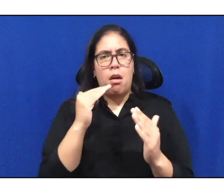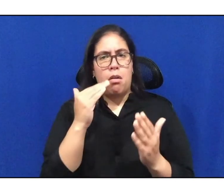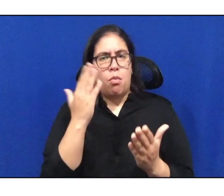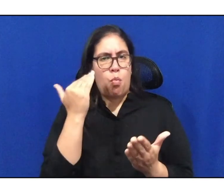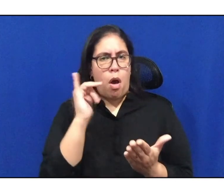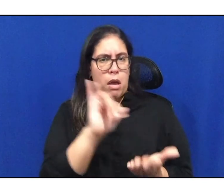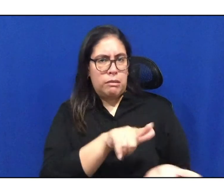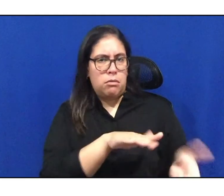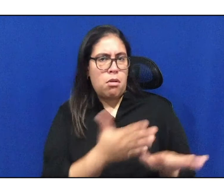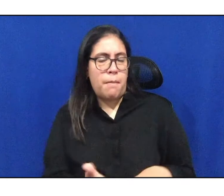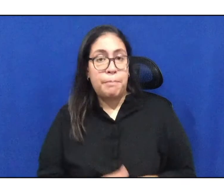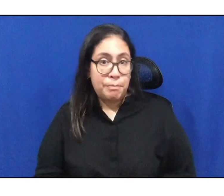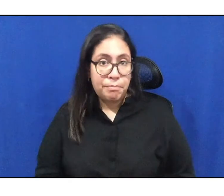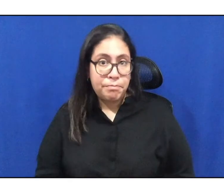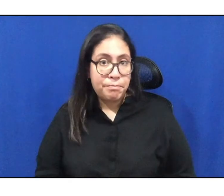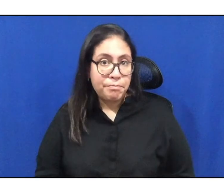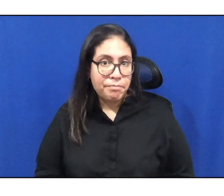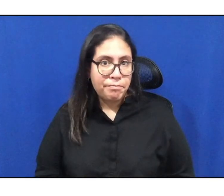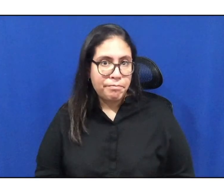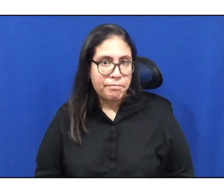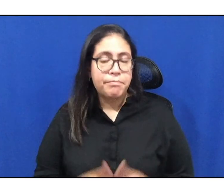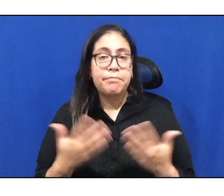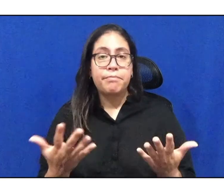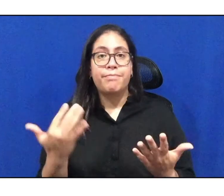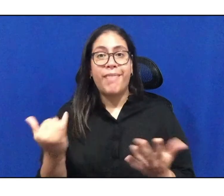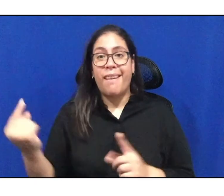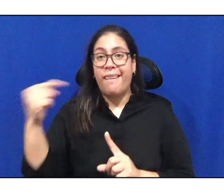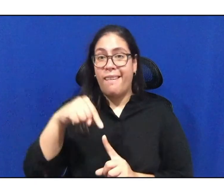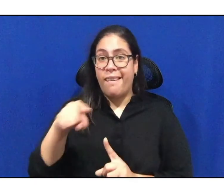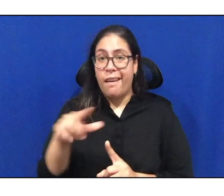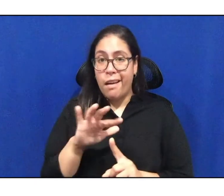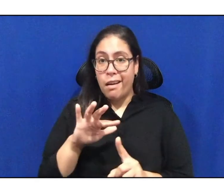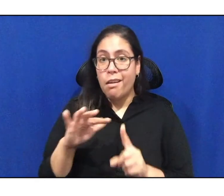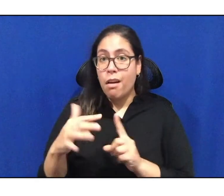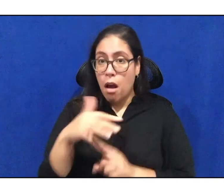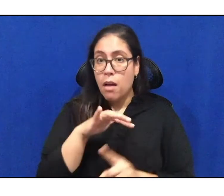to context, right? So,